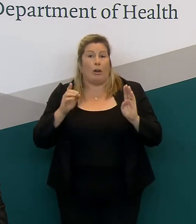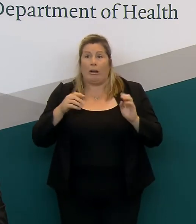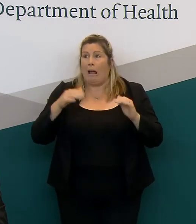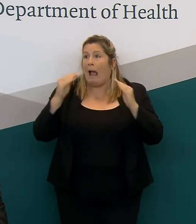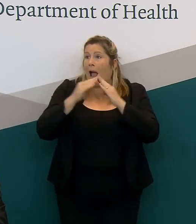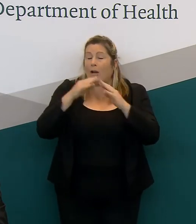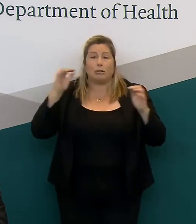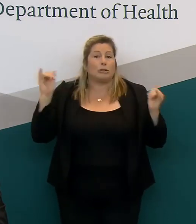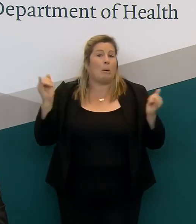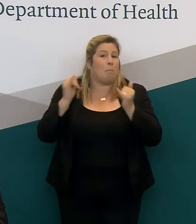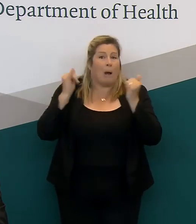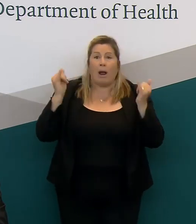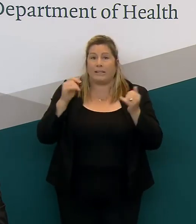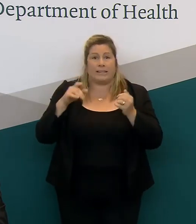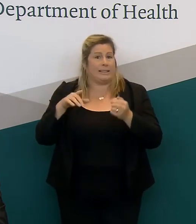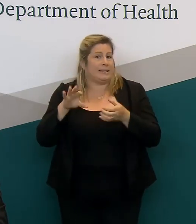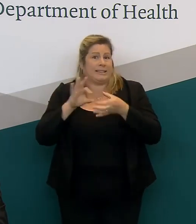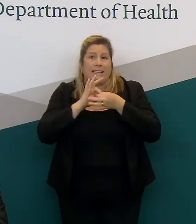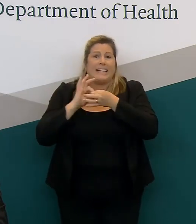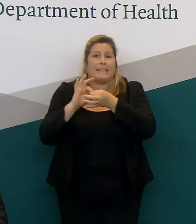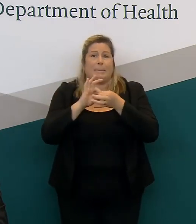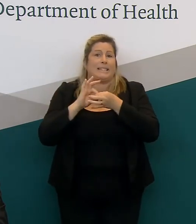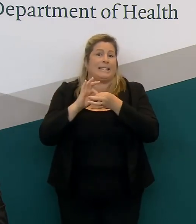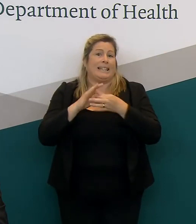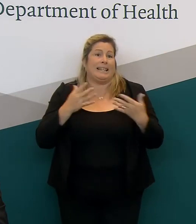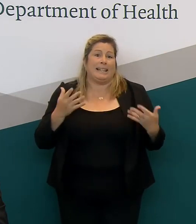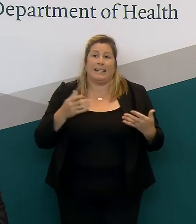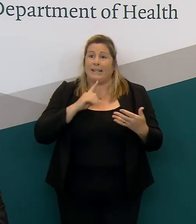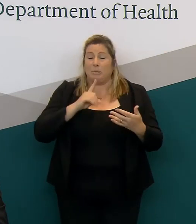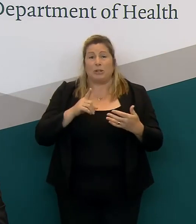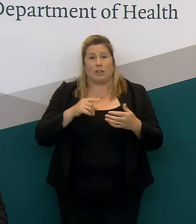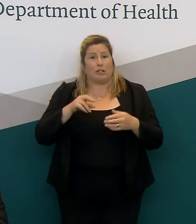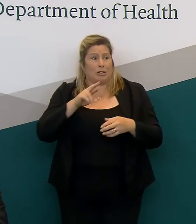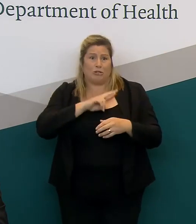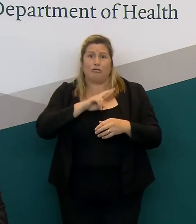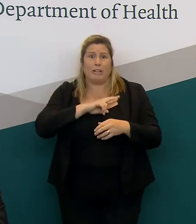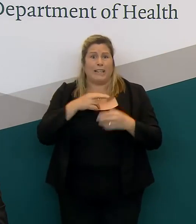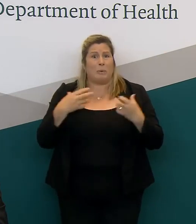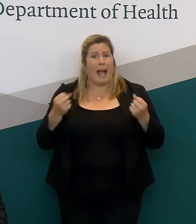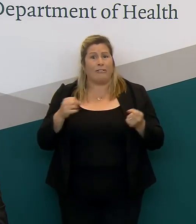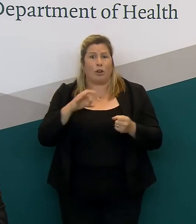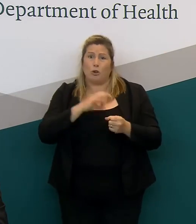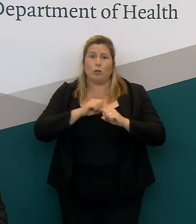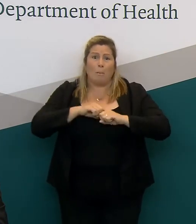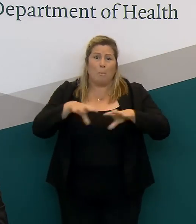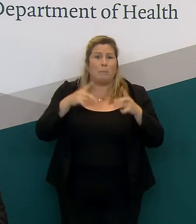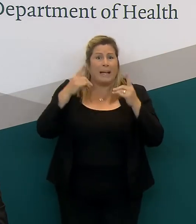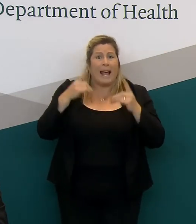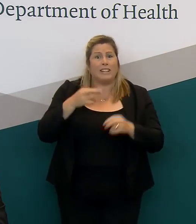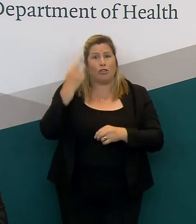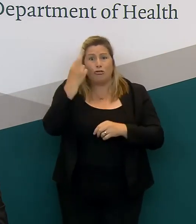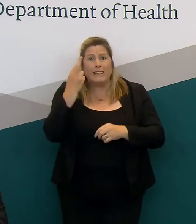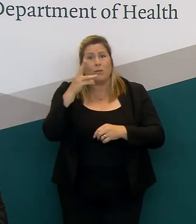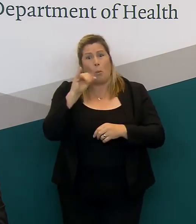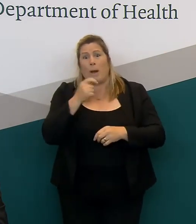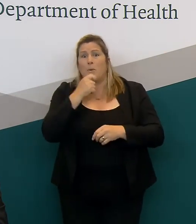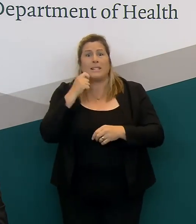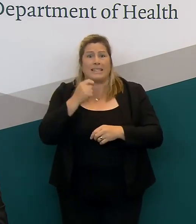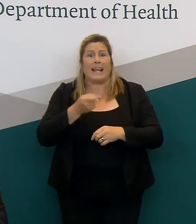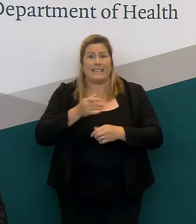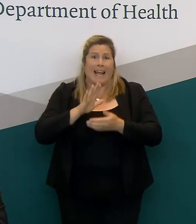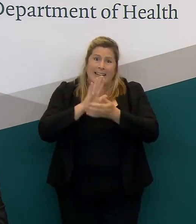parties, all of these things are things we're recommending against. But there are really good public health reasons why we think now is not the time for some of these activities to